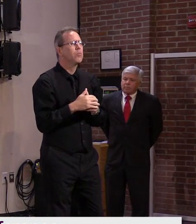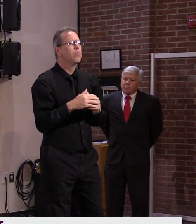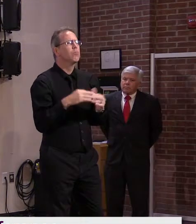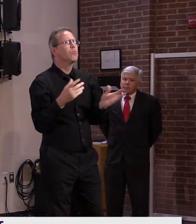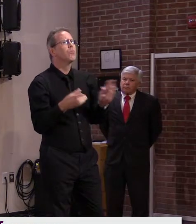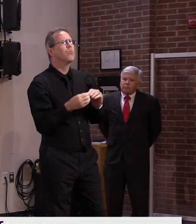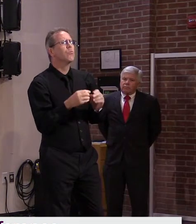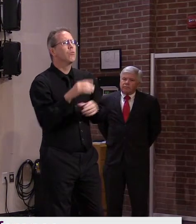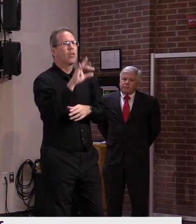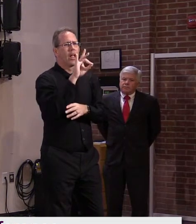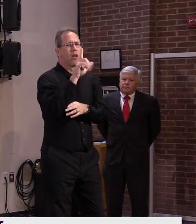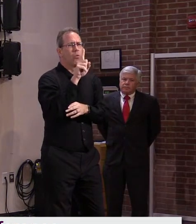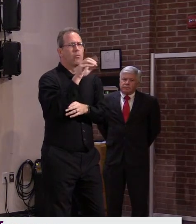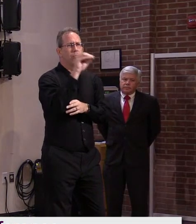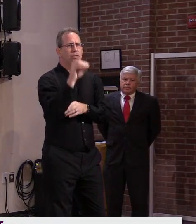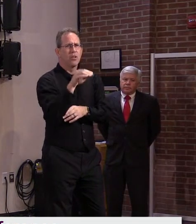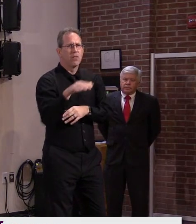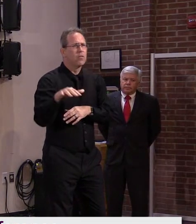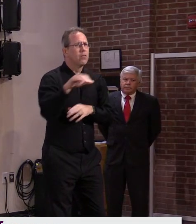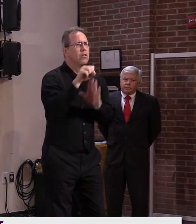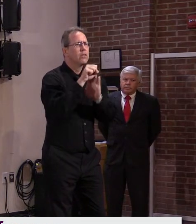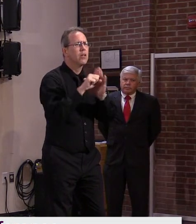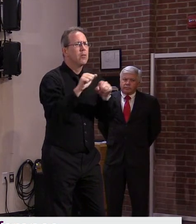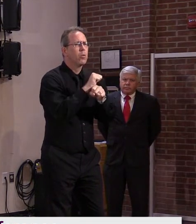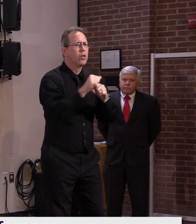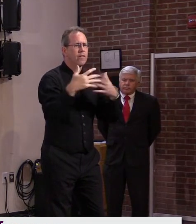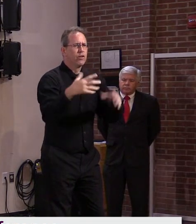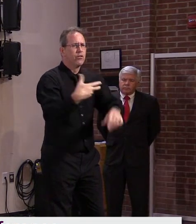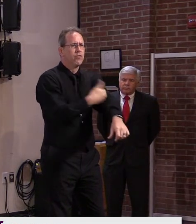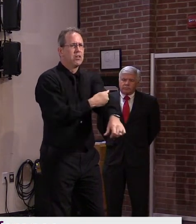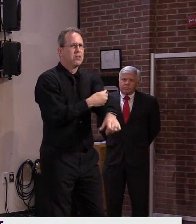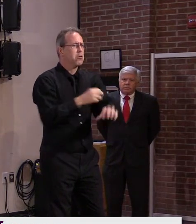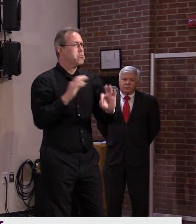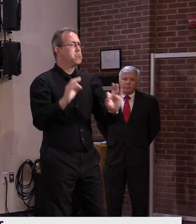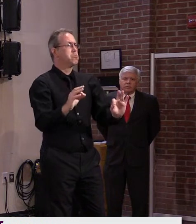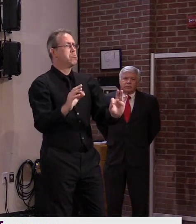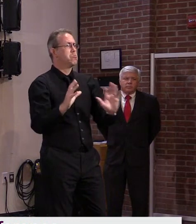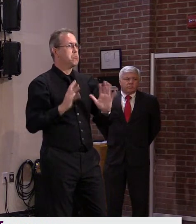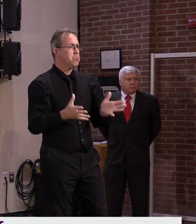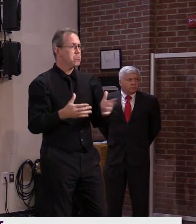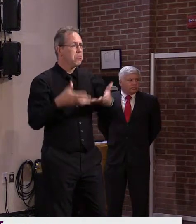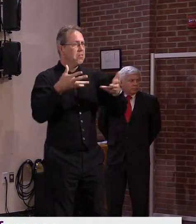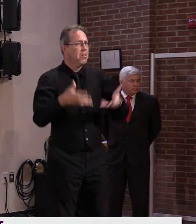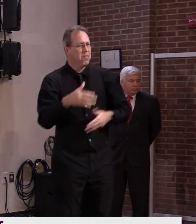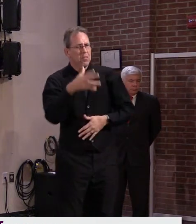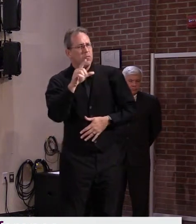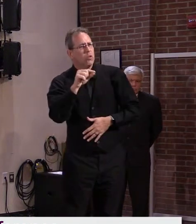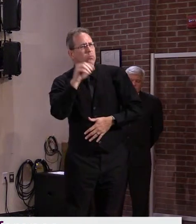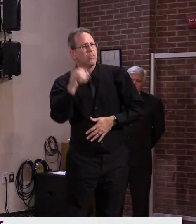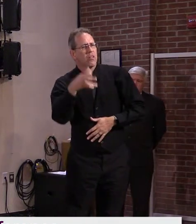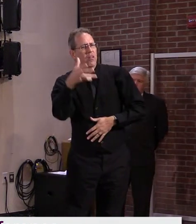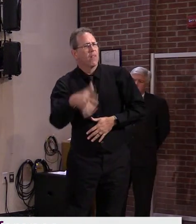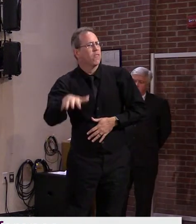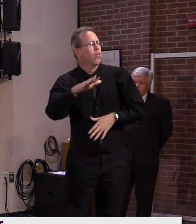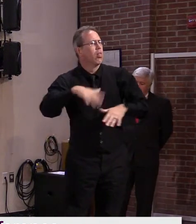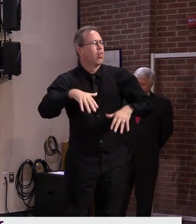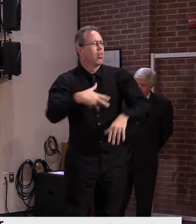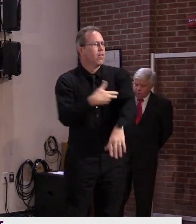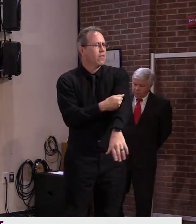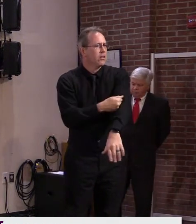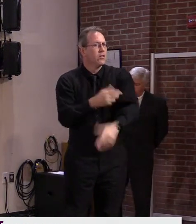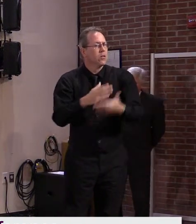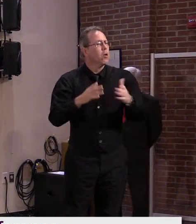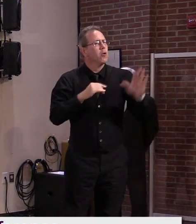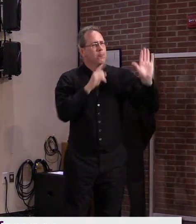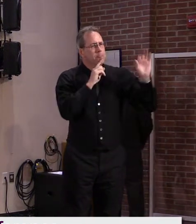So there are close to 20% of state employees who have not attested to